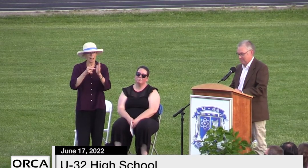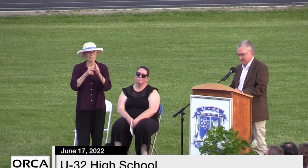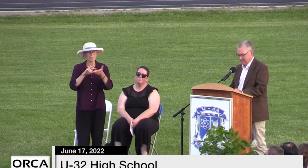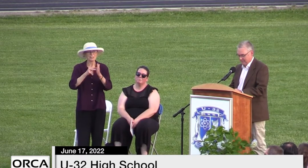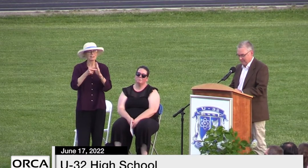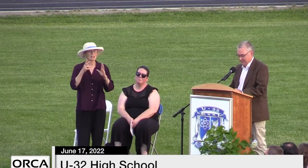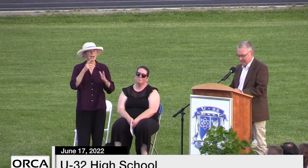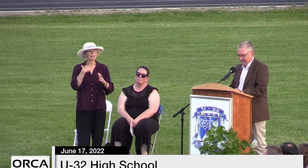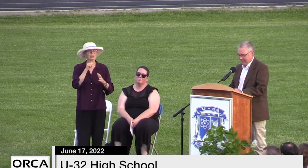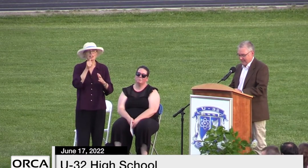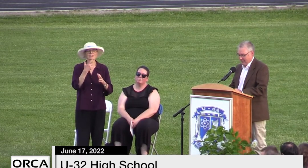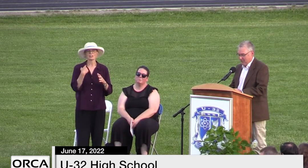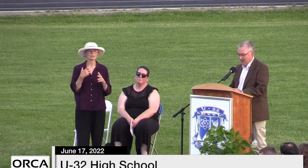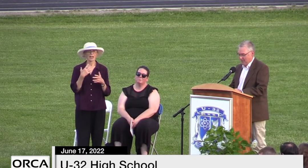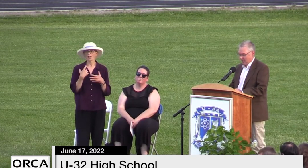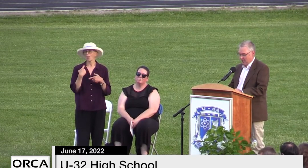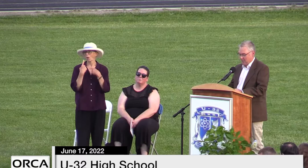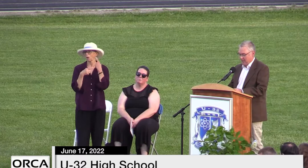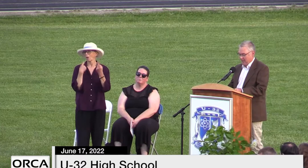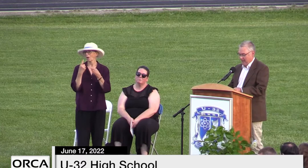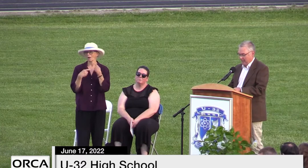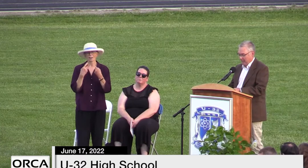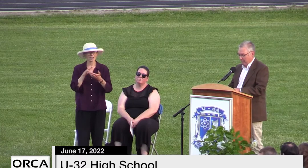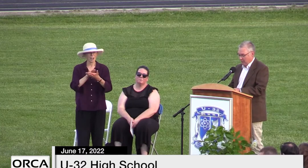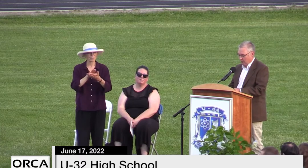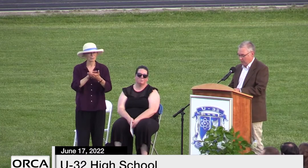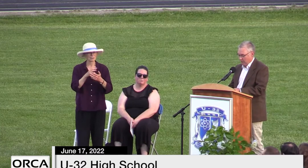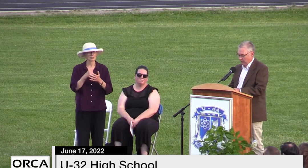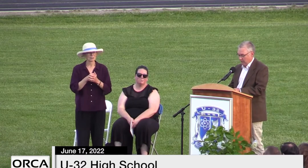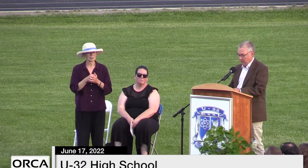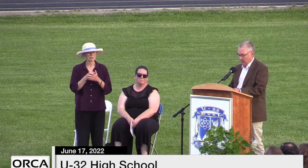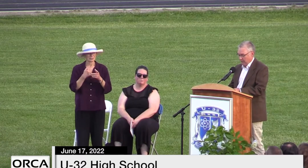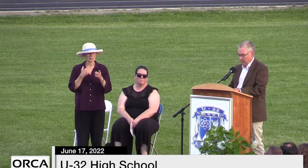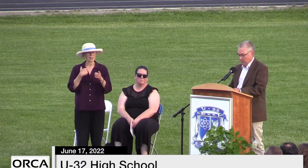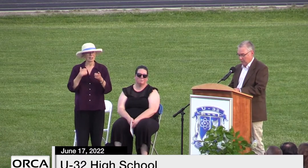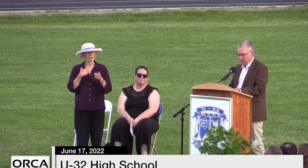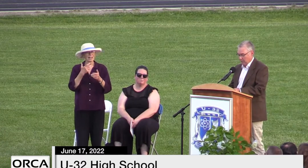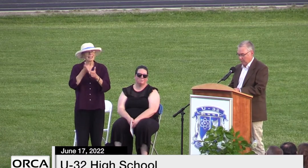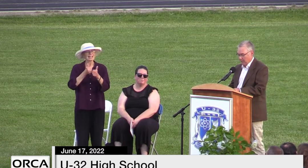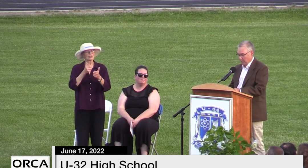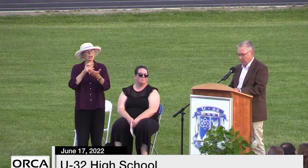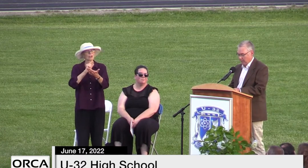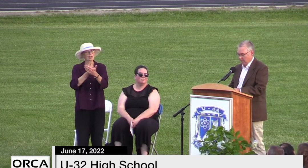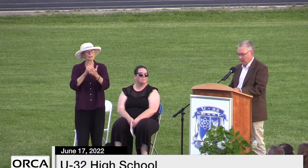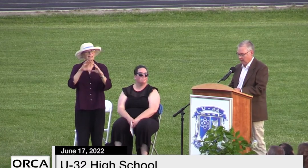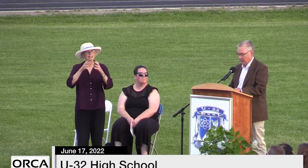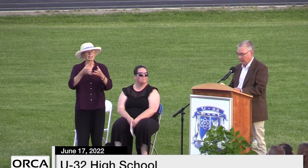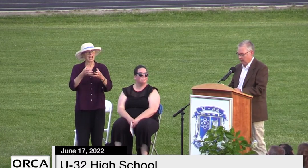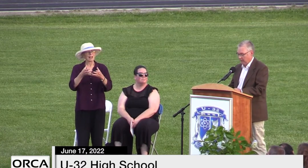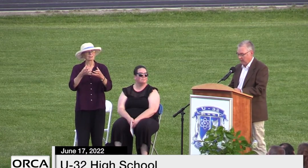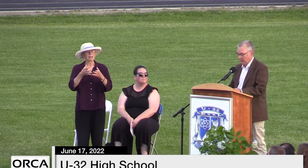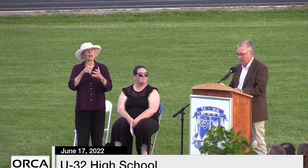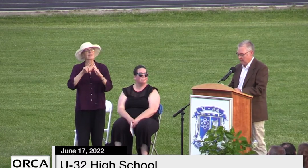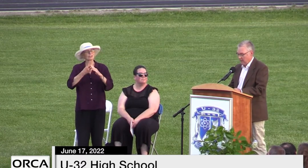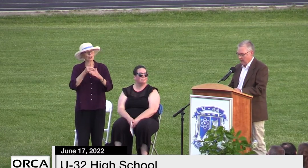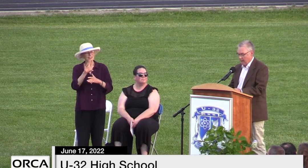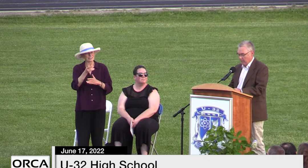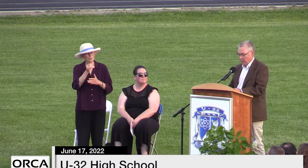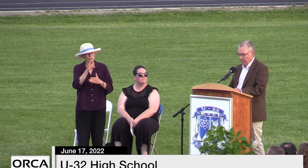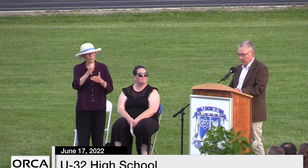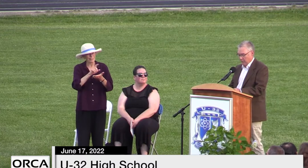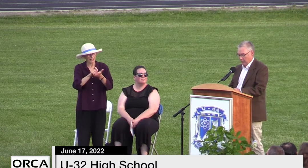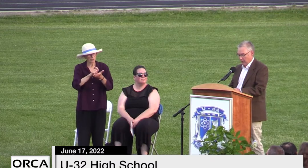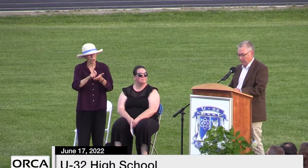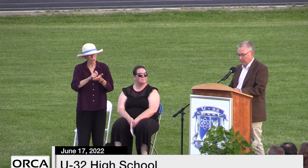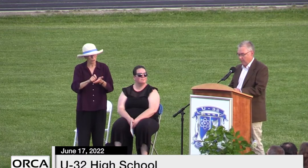them out." Each graduating class is given the words that they wrote to themselves when they began in seventh grade.